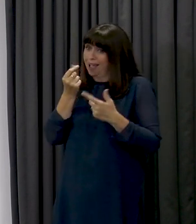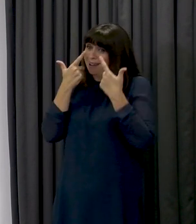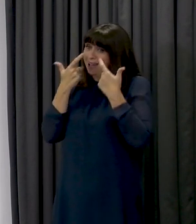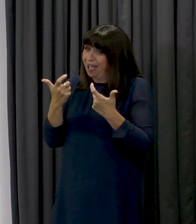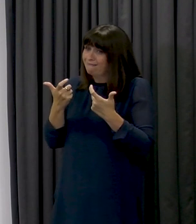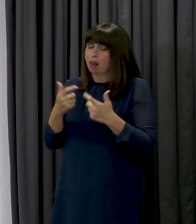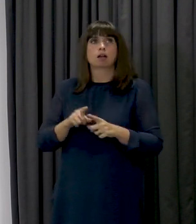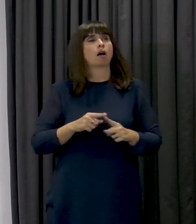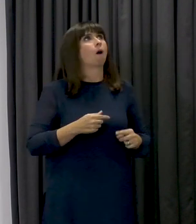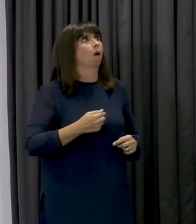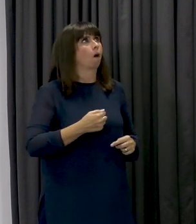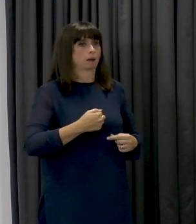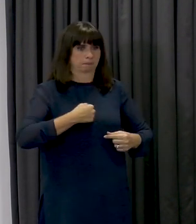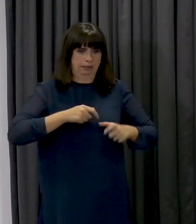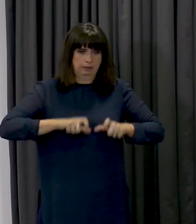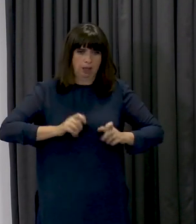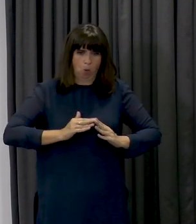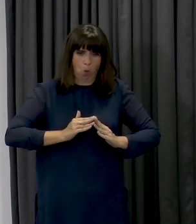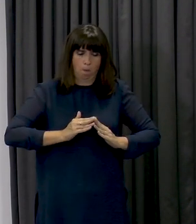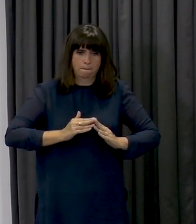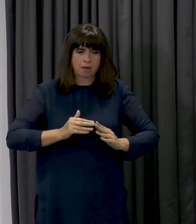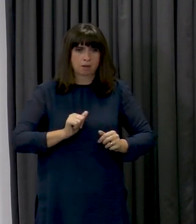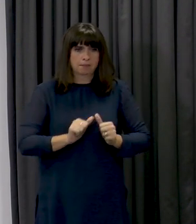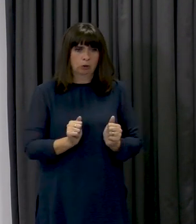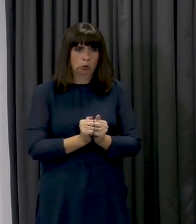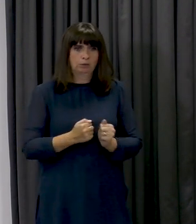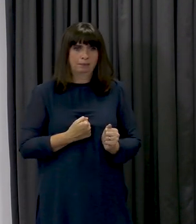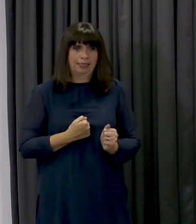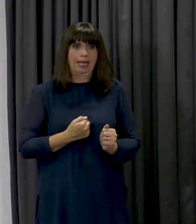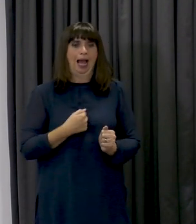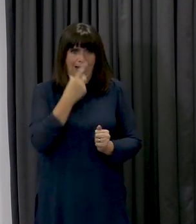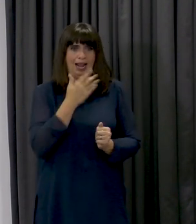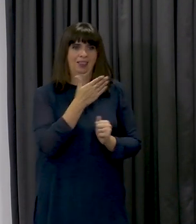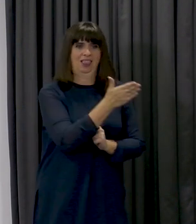how they feel their own lives are best led.